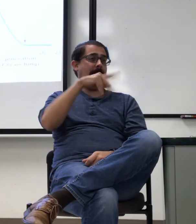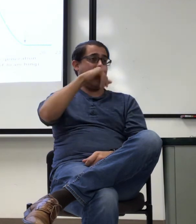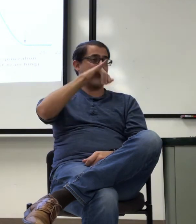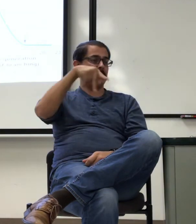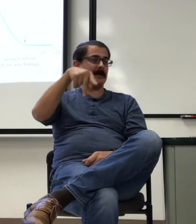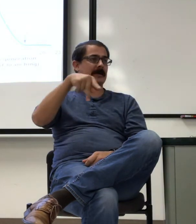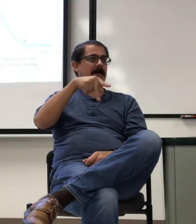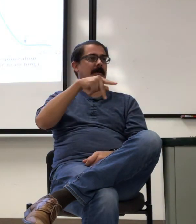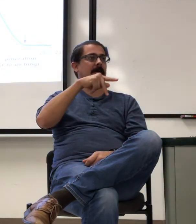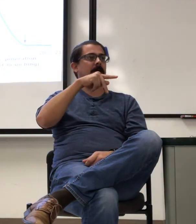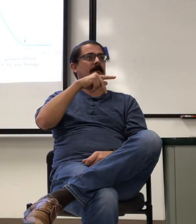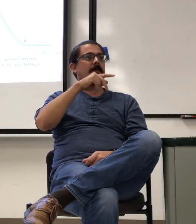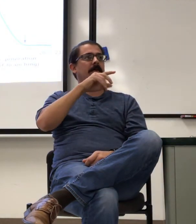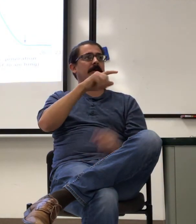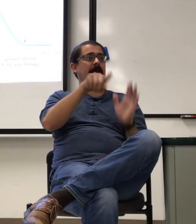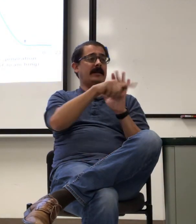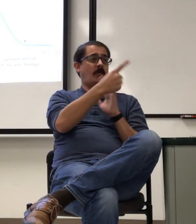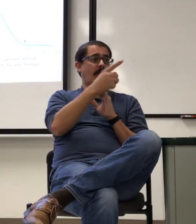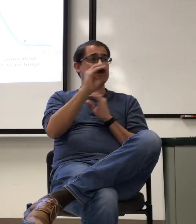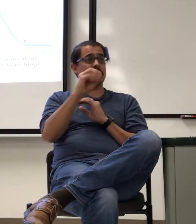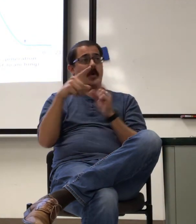to -1, 0, +1.